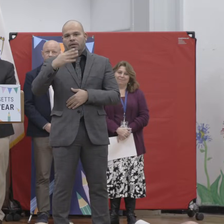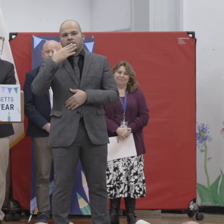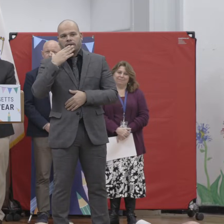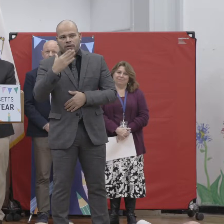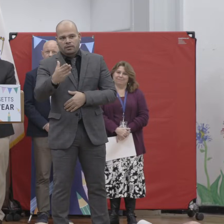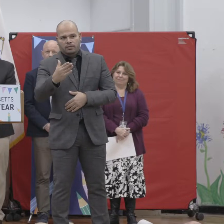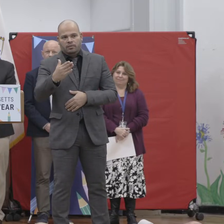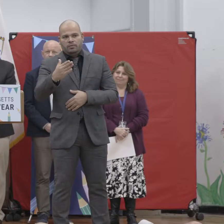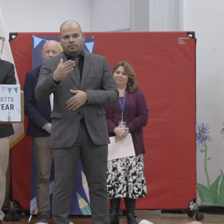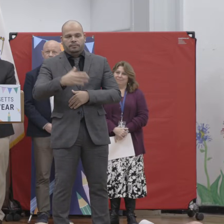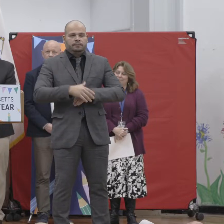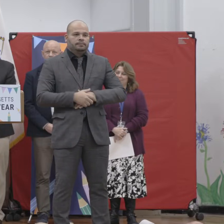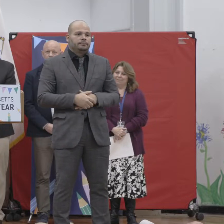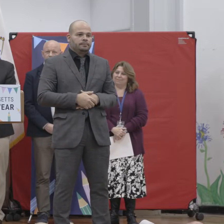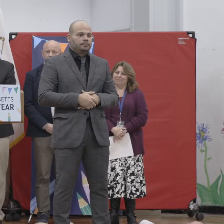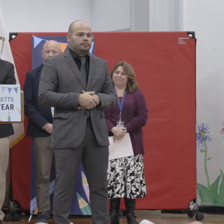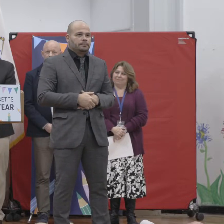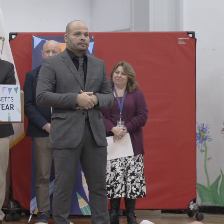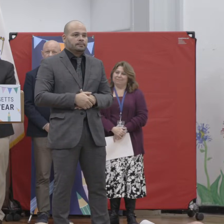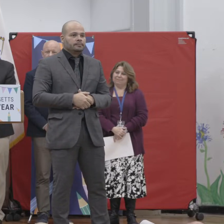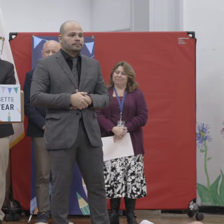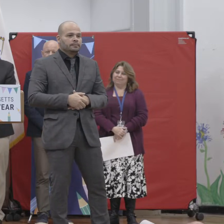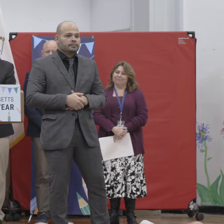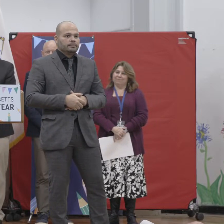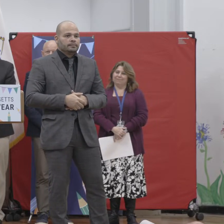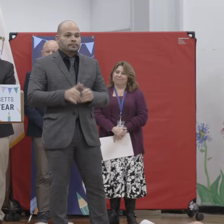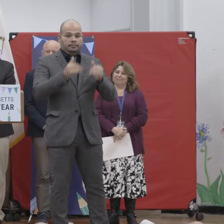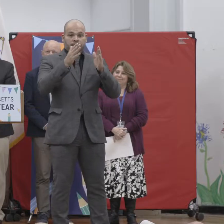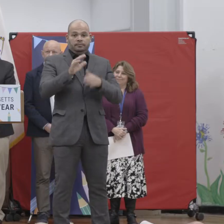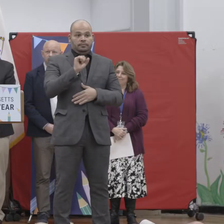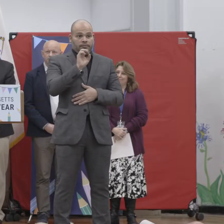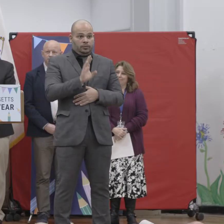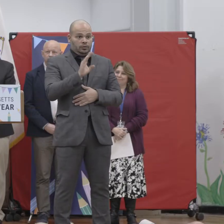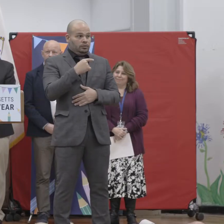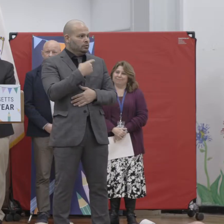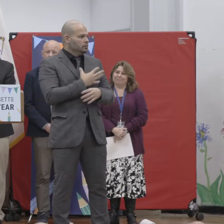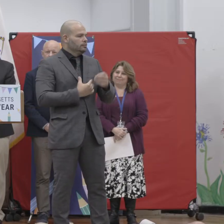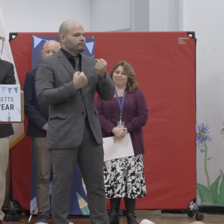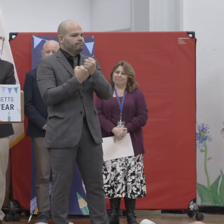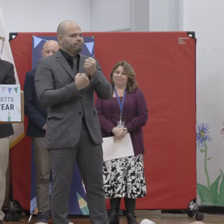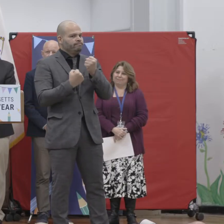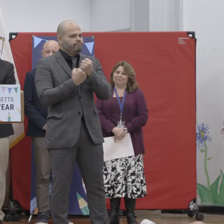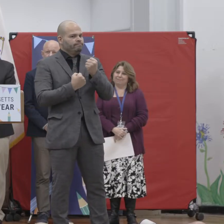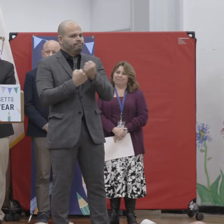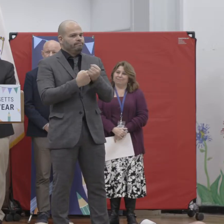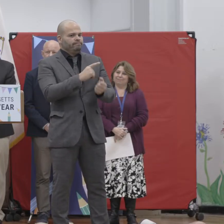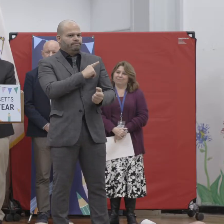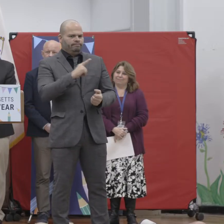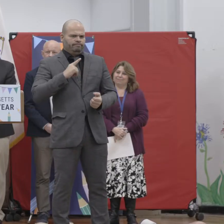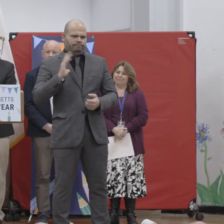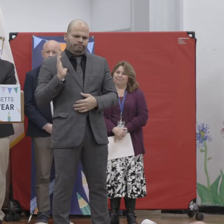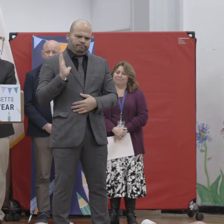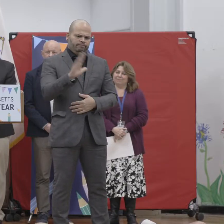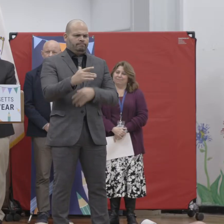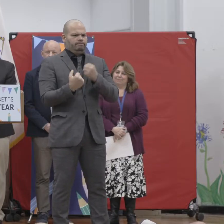is ever present in South Boston. And thank you to Madam President of our City Council, President